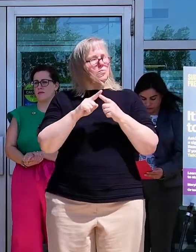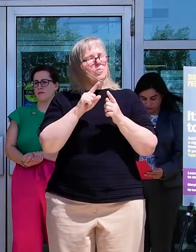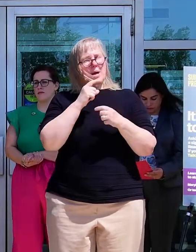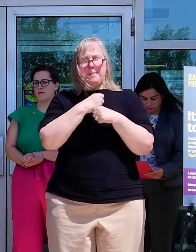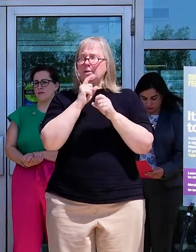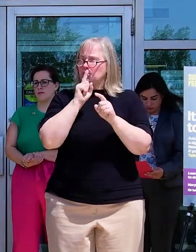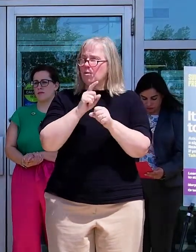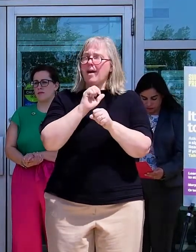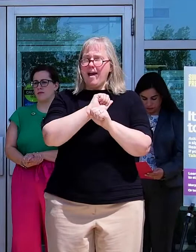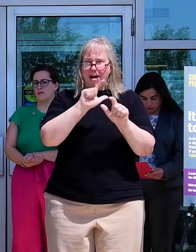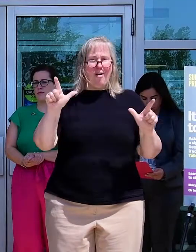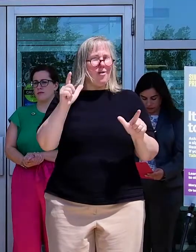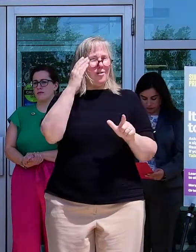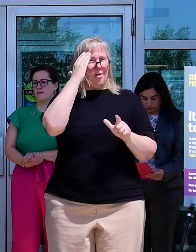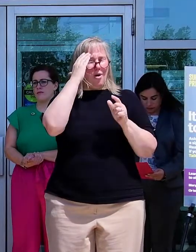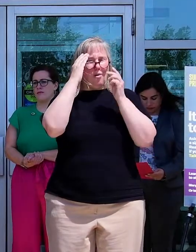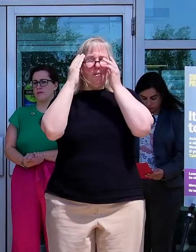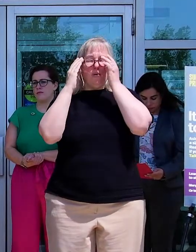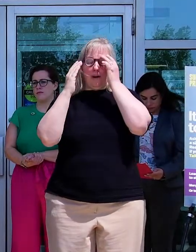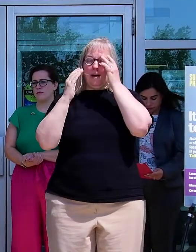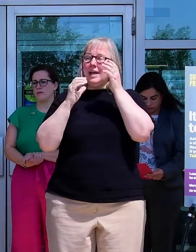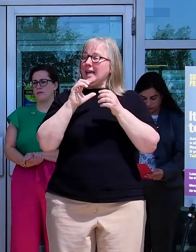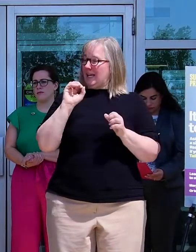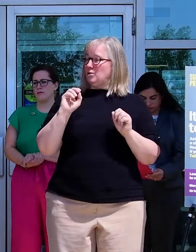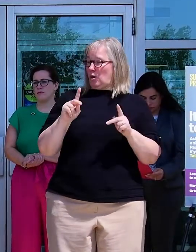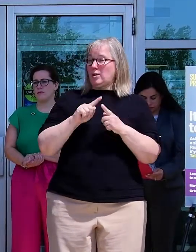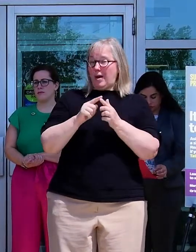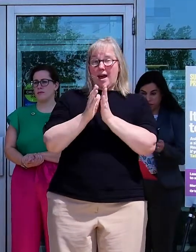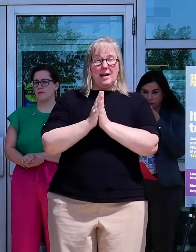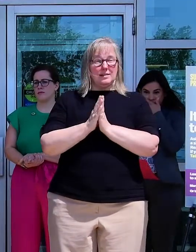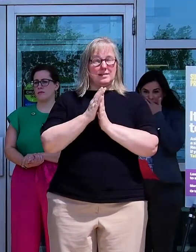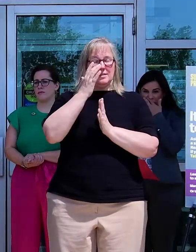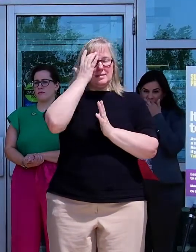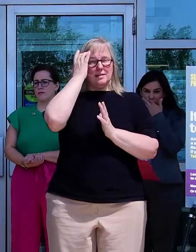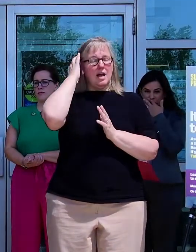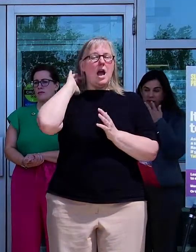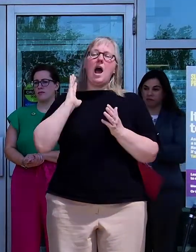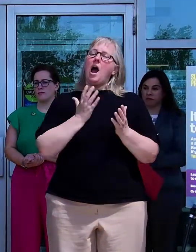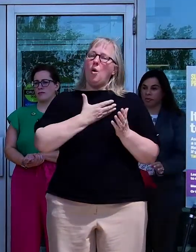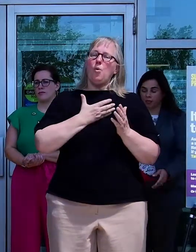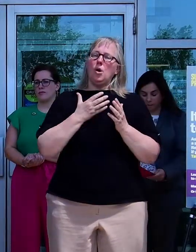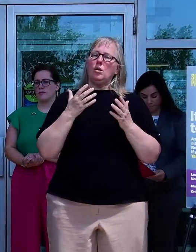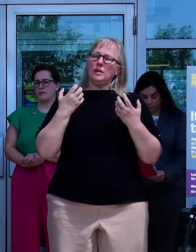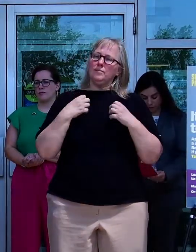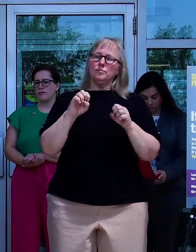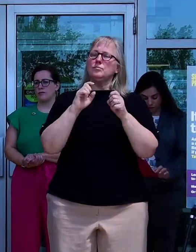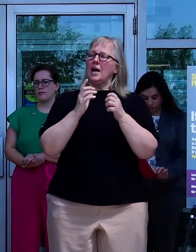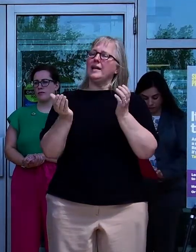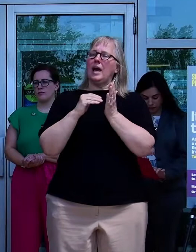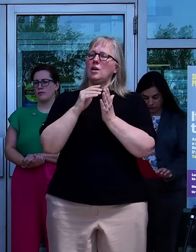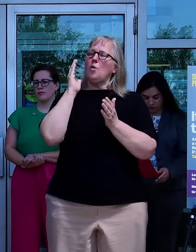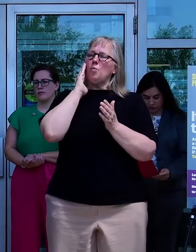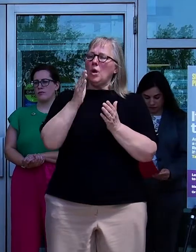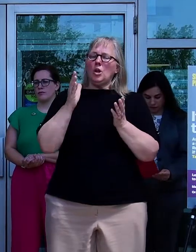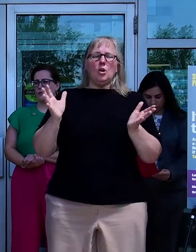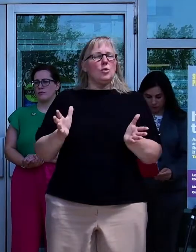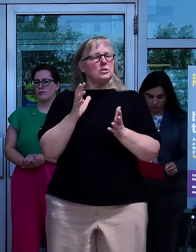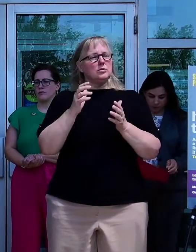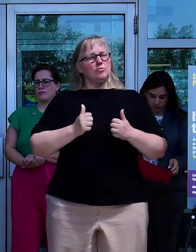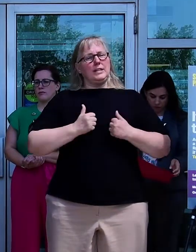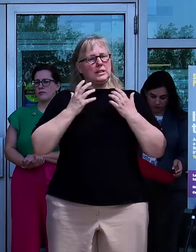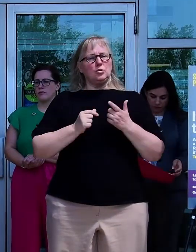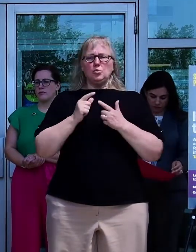knows it's okay to ask. Our campaign will once again encourage our residents to seek help, look out for one another,